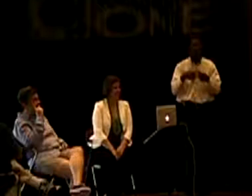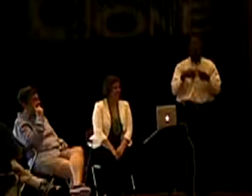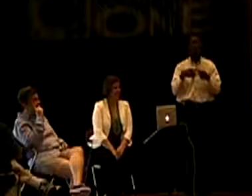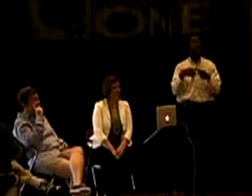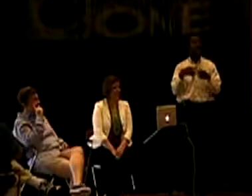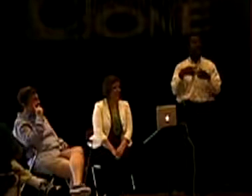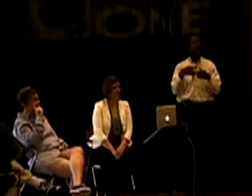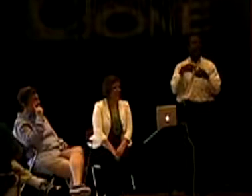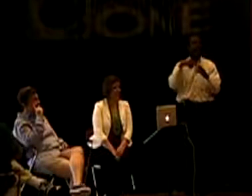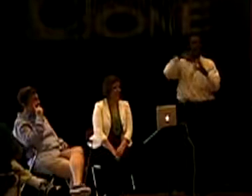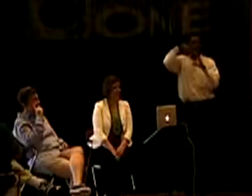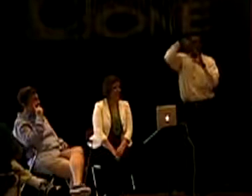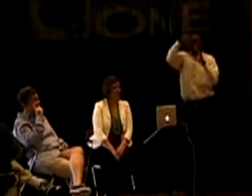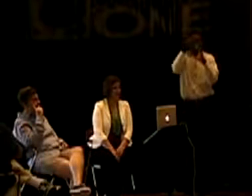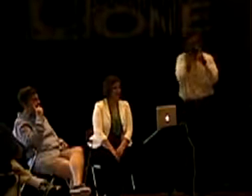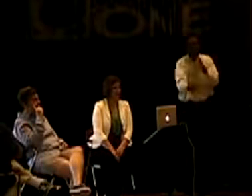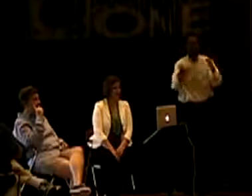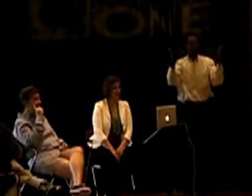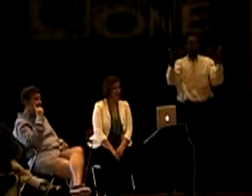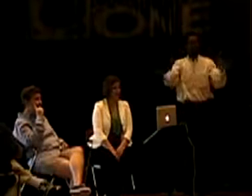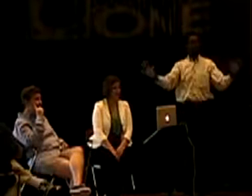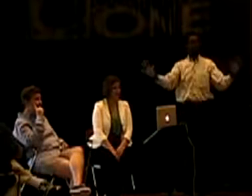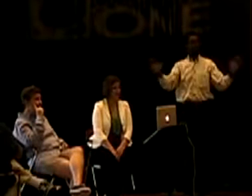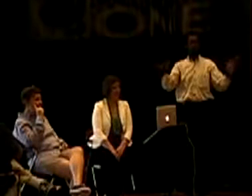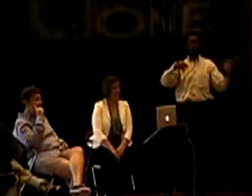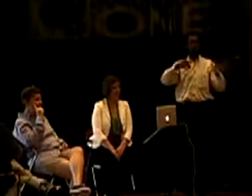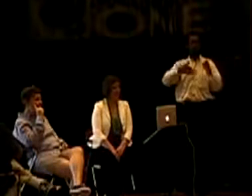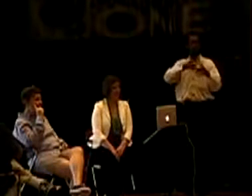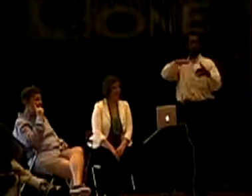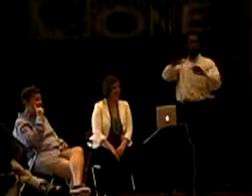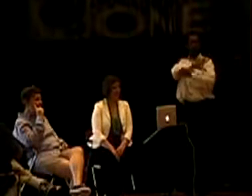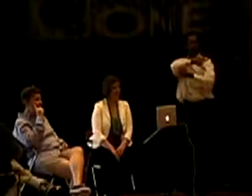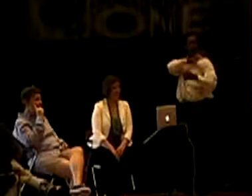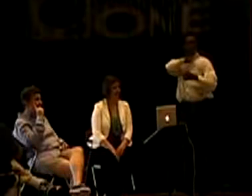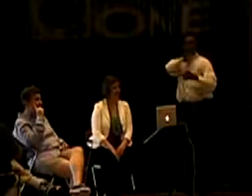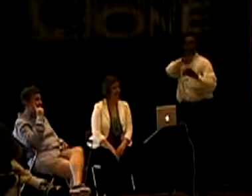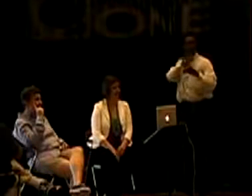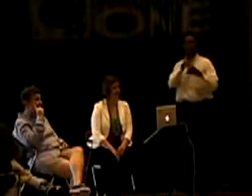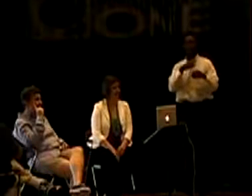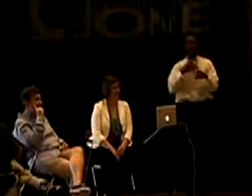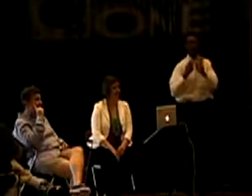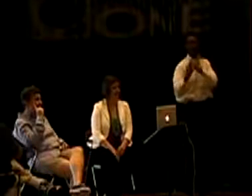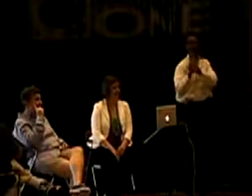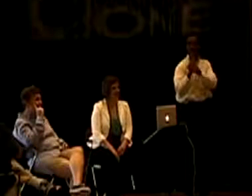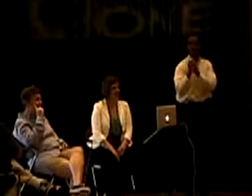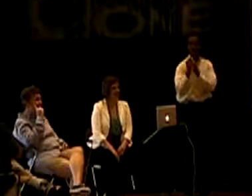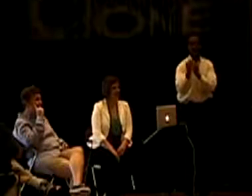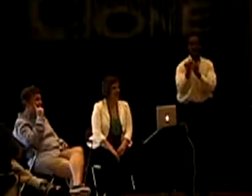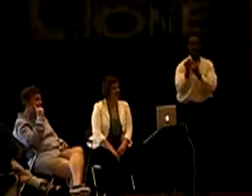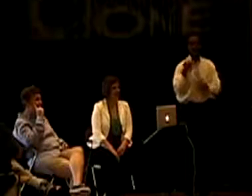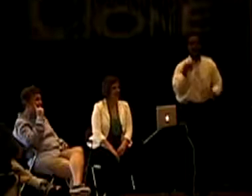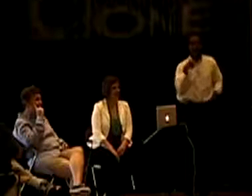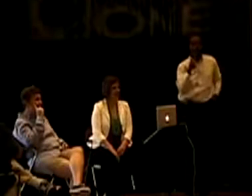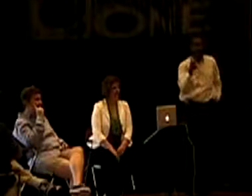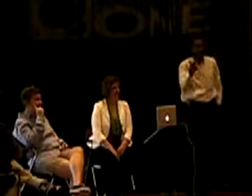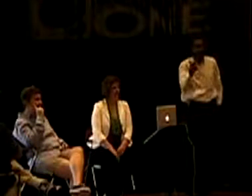But then as it went on, I totally got involved in the play. I identified with